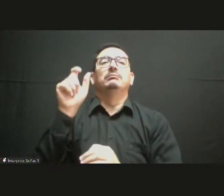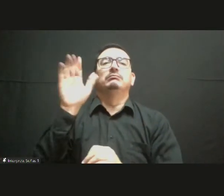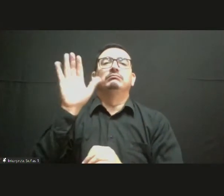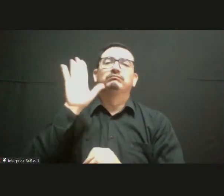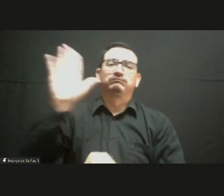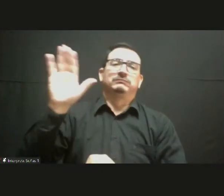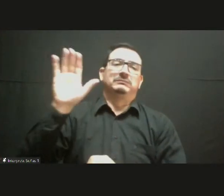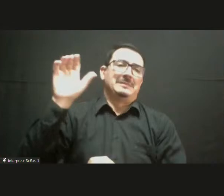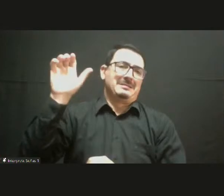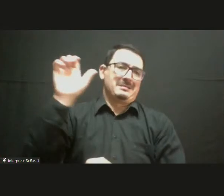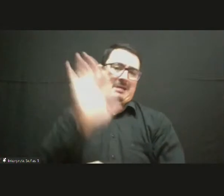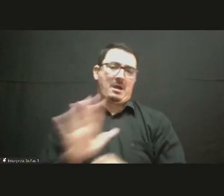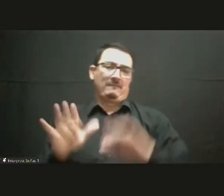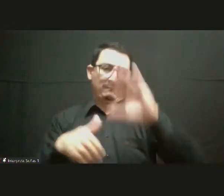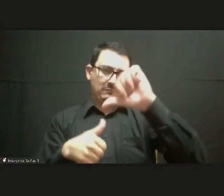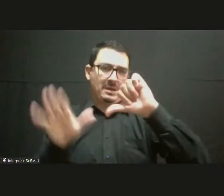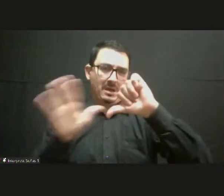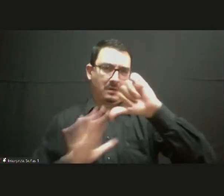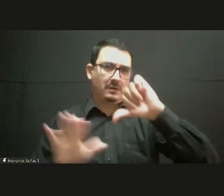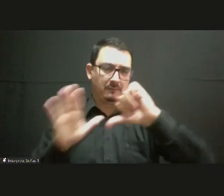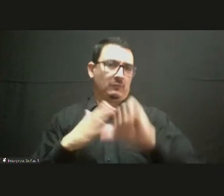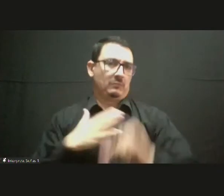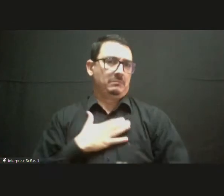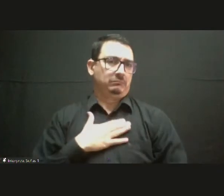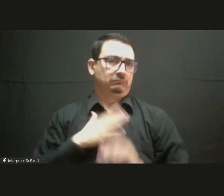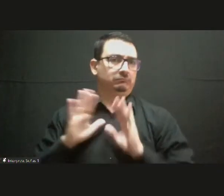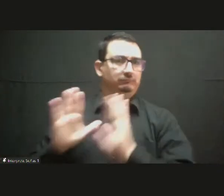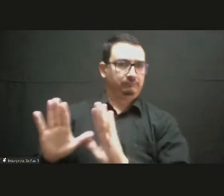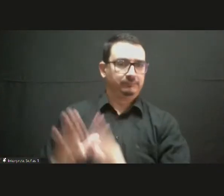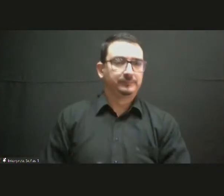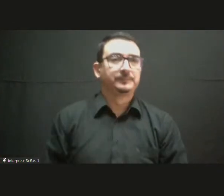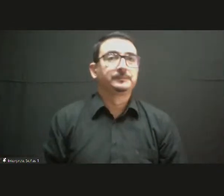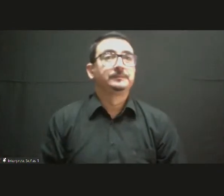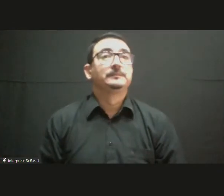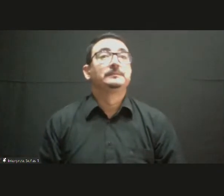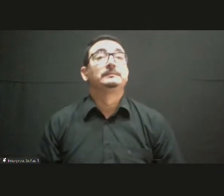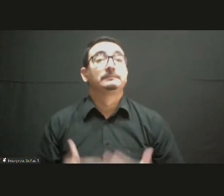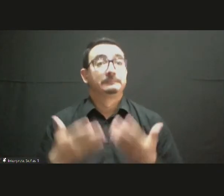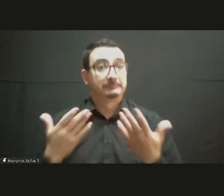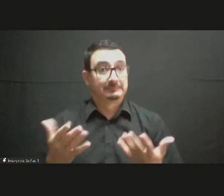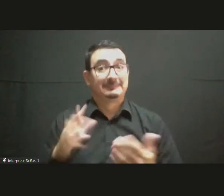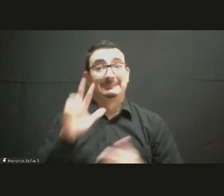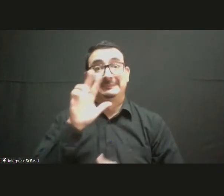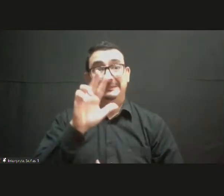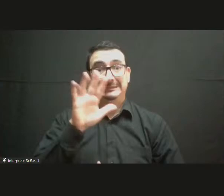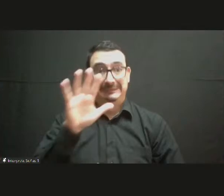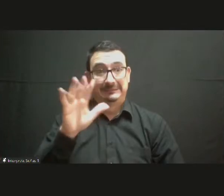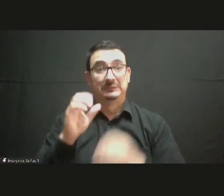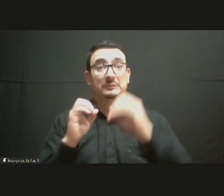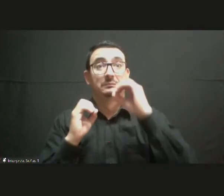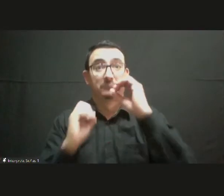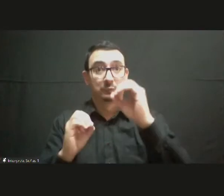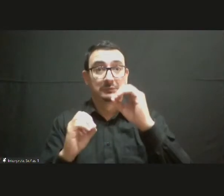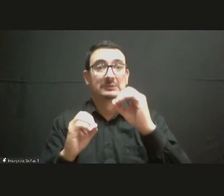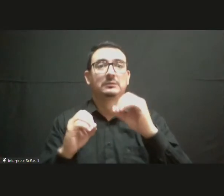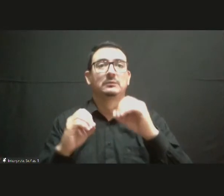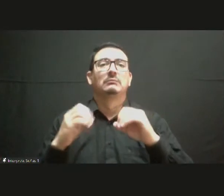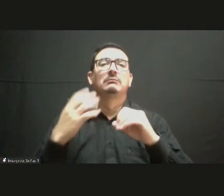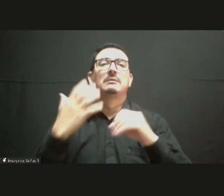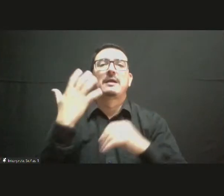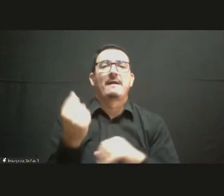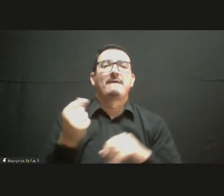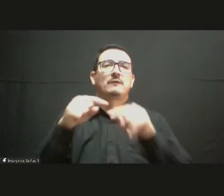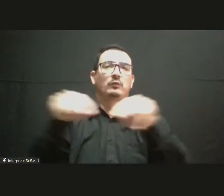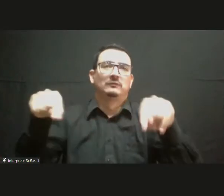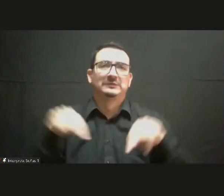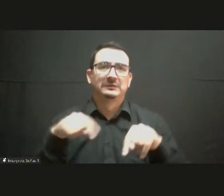An assessment of visitor arrivals of several Caribbean tourism destinations illustrate